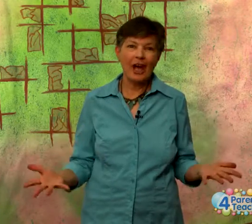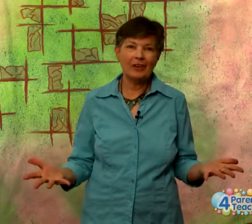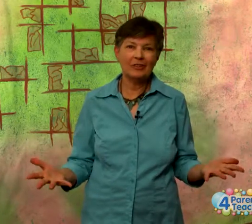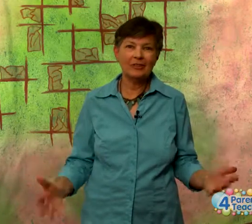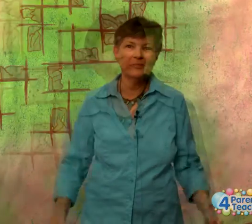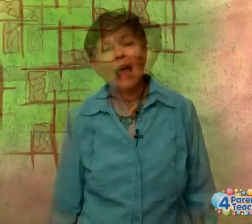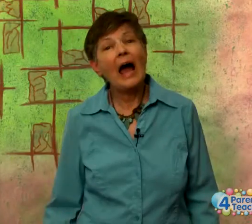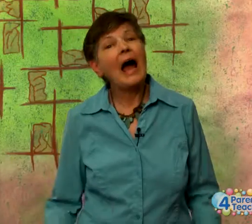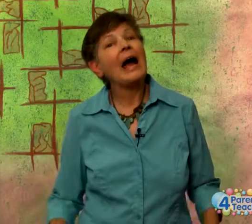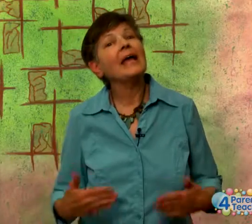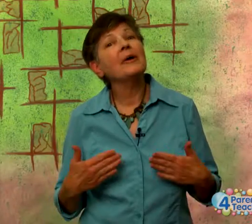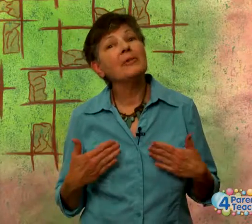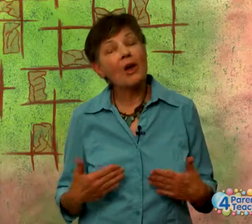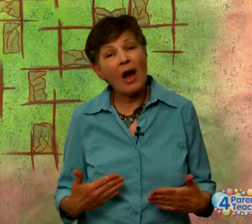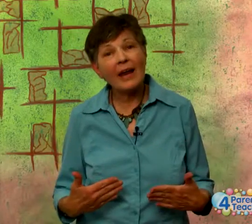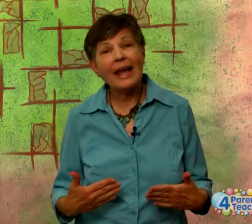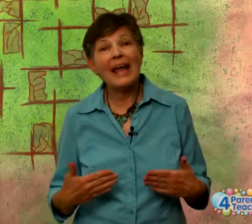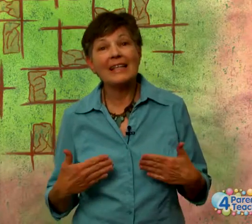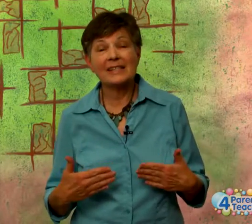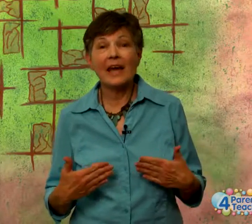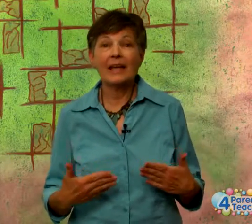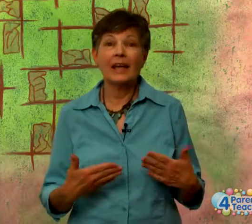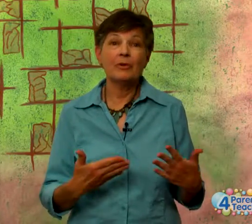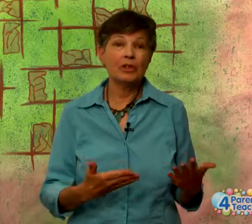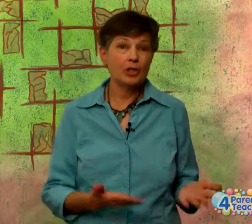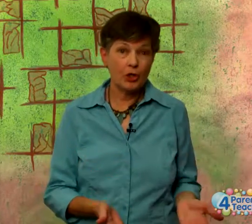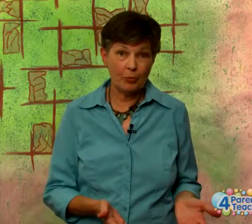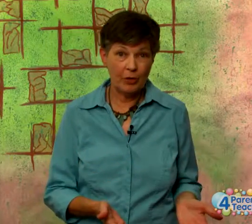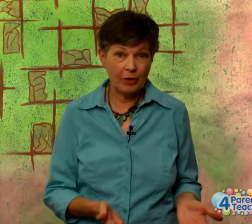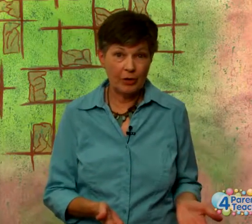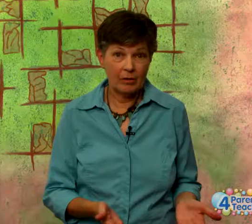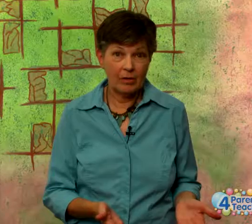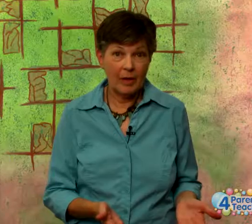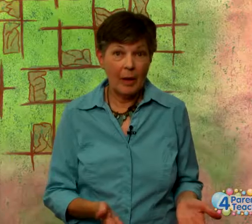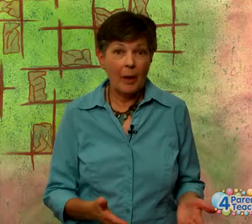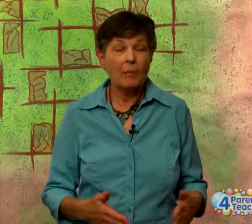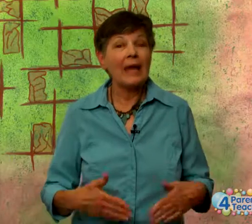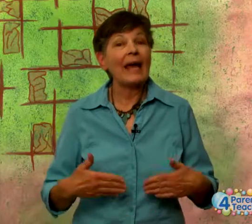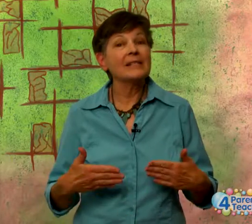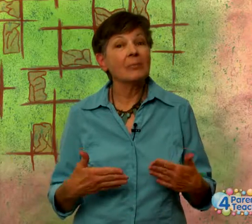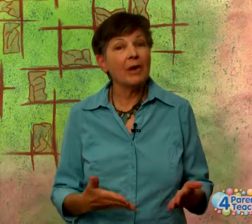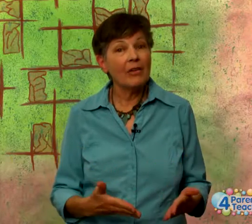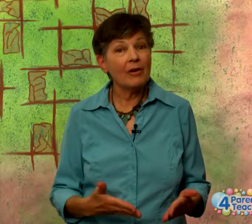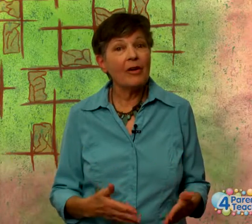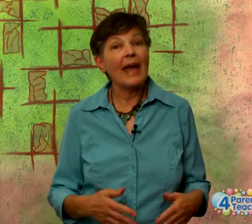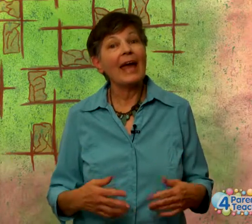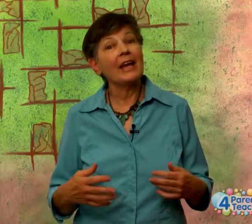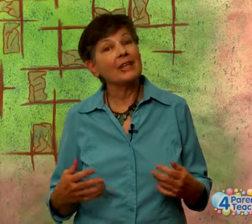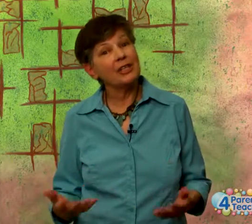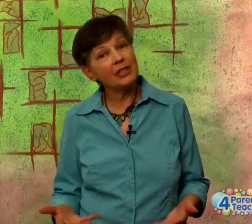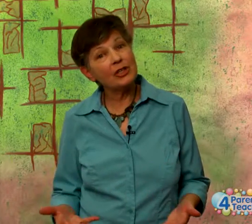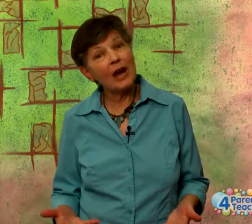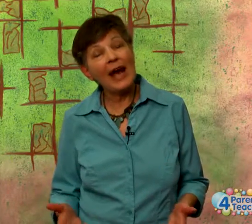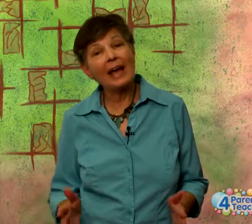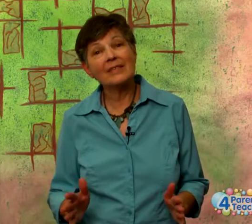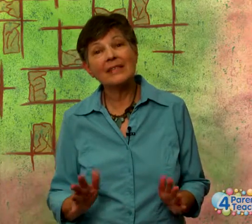child. I am not a sign language interpreter, but as a mother and a teacher, I have